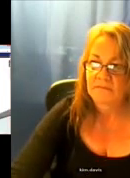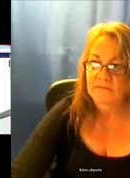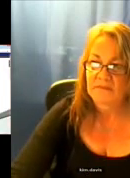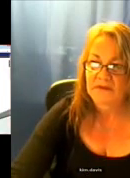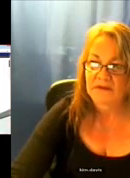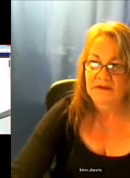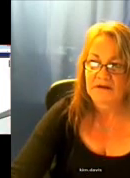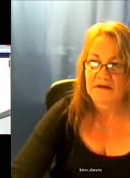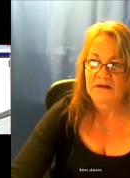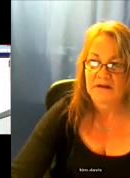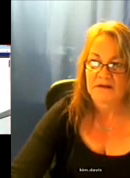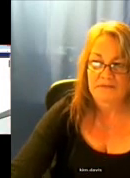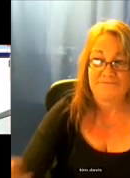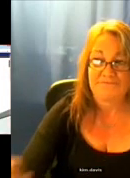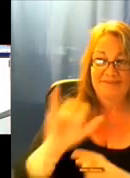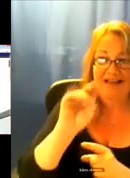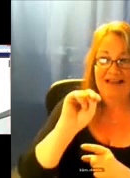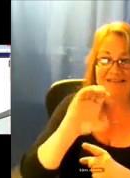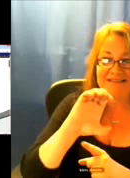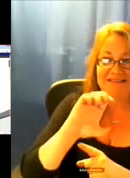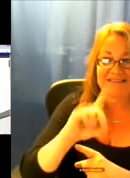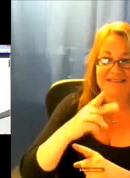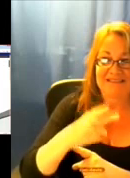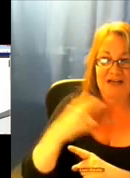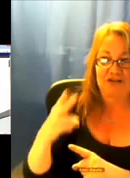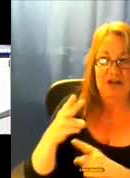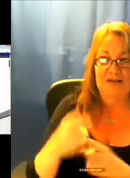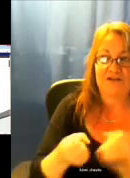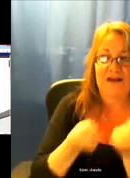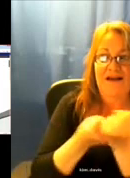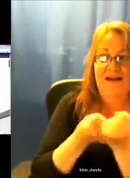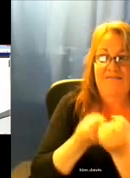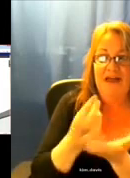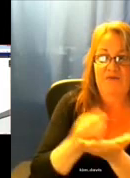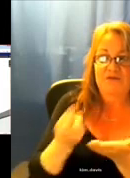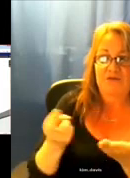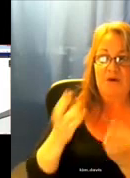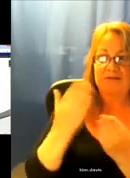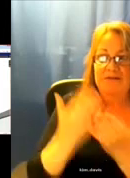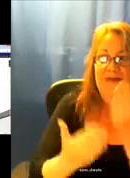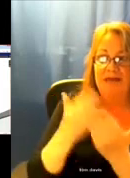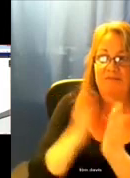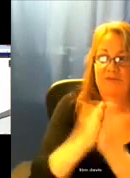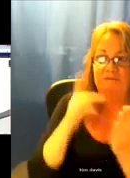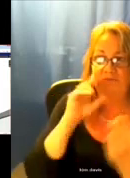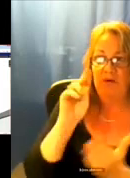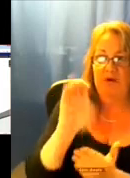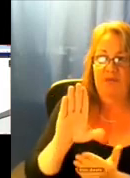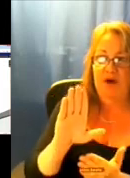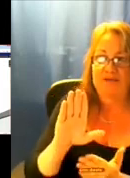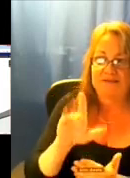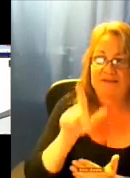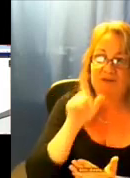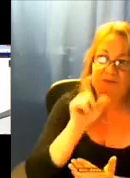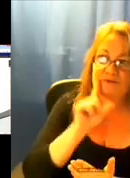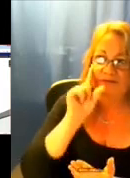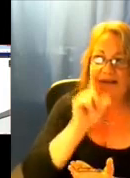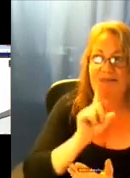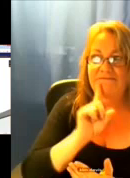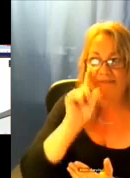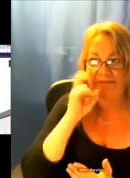you up to another website. And that first one on there is NCDHH Advocacy Resource